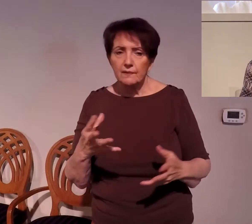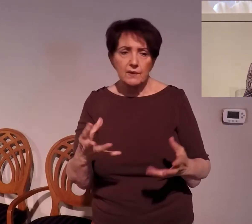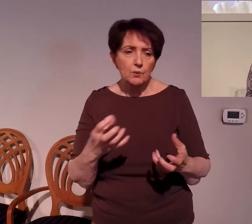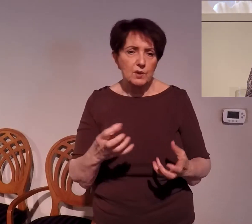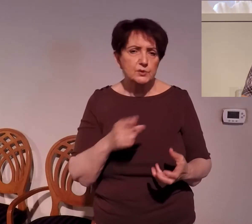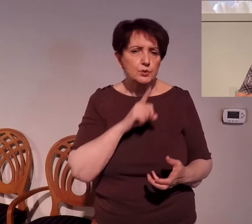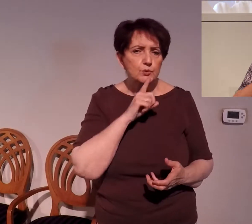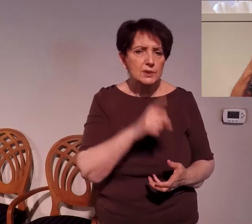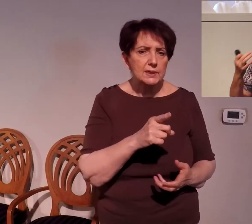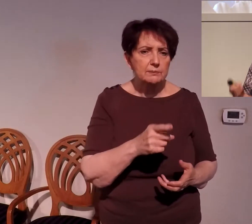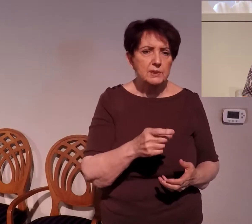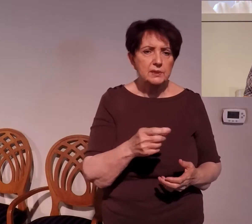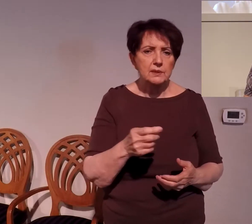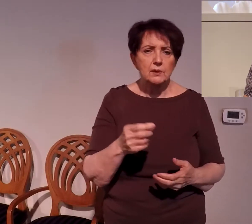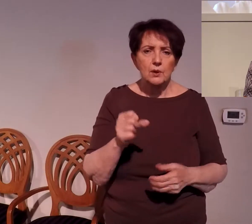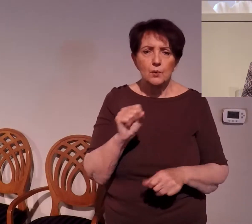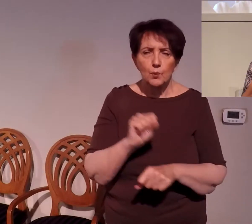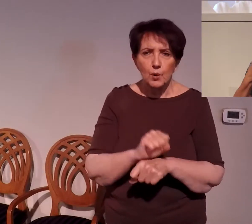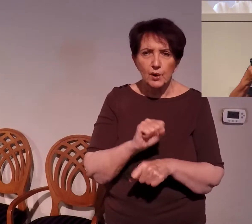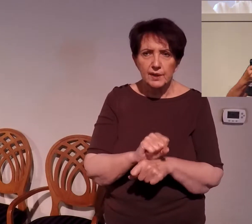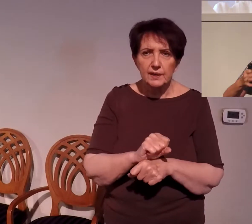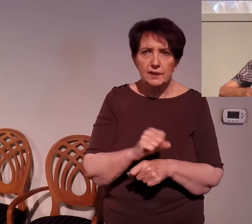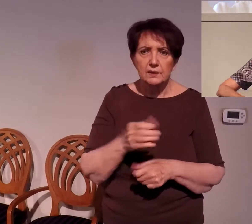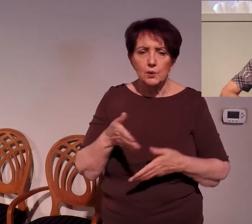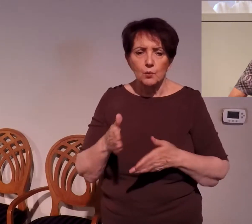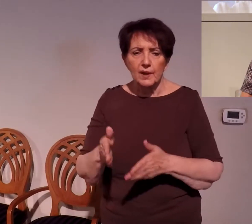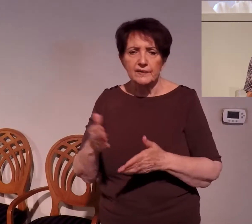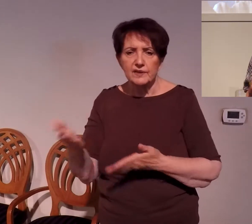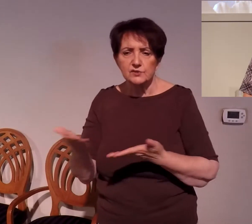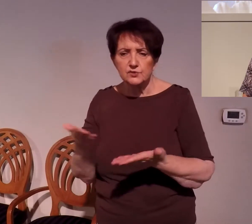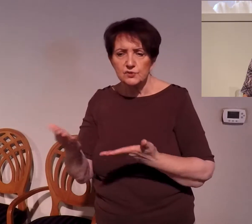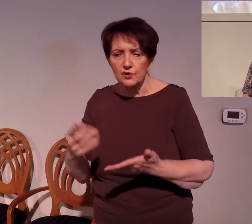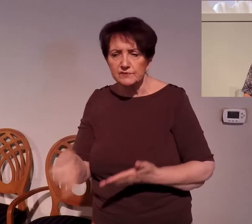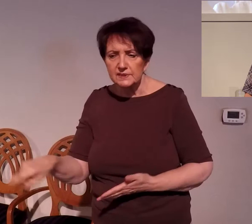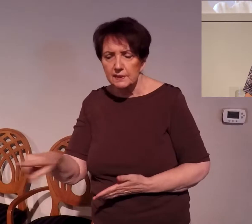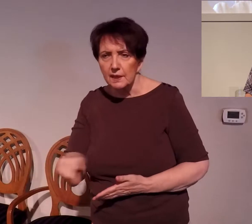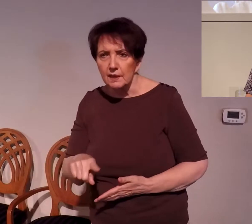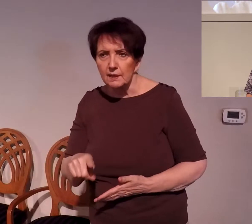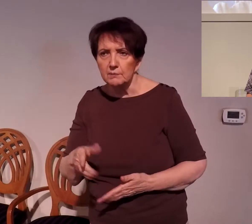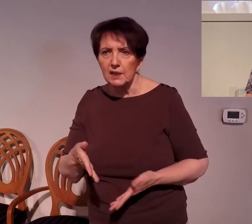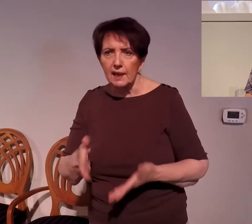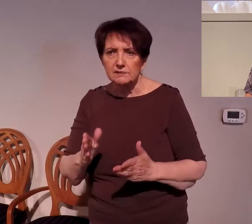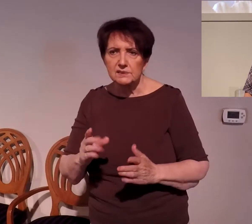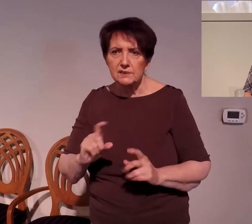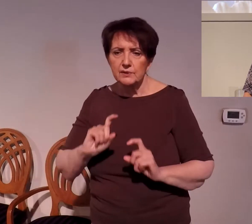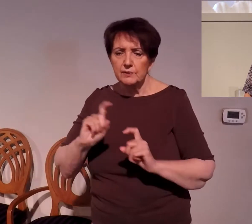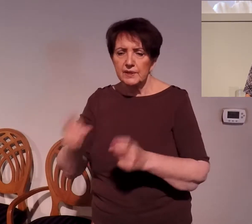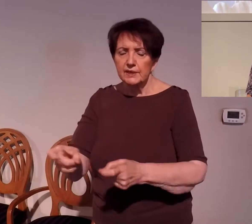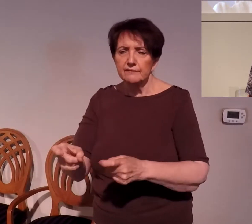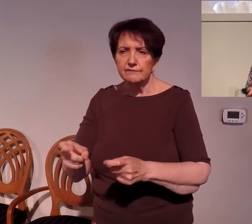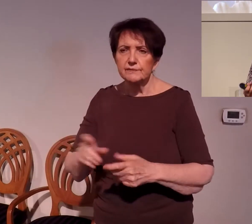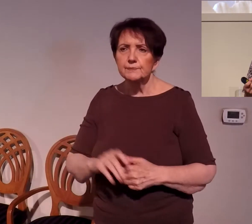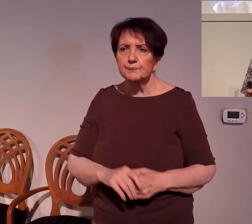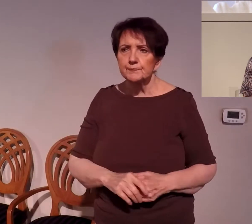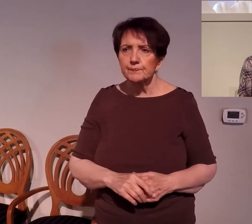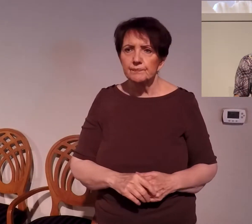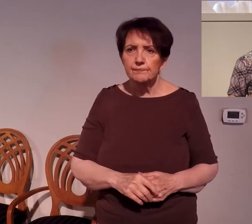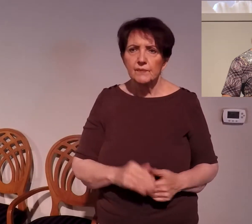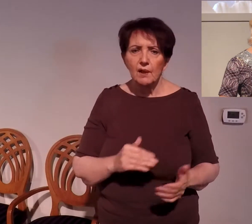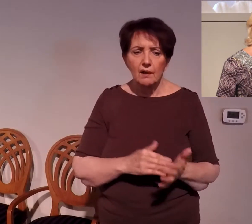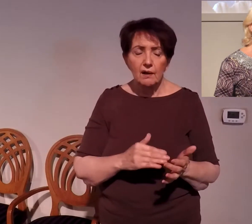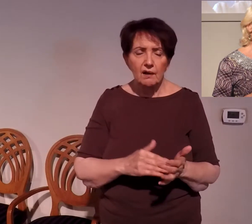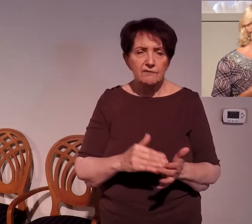really be employed in a way that serves them, that allows them to give their gift, oftentimes what comes to me as